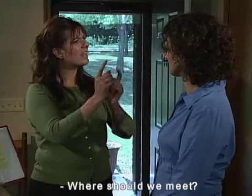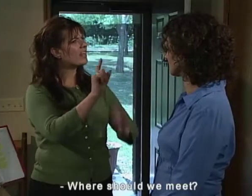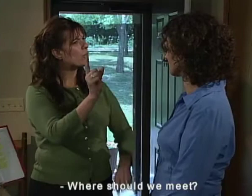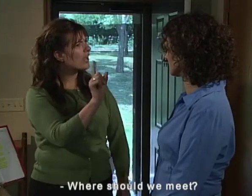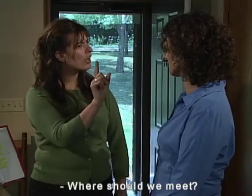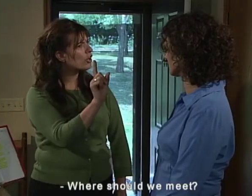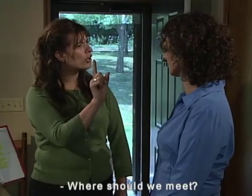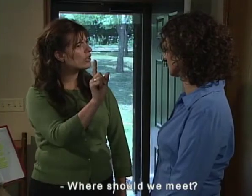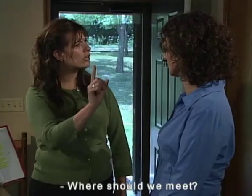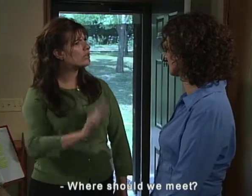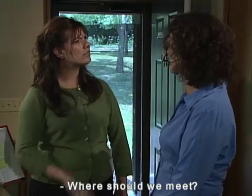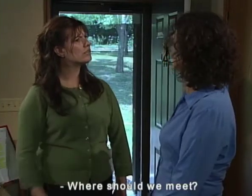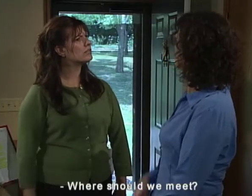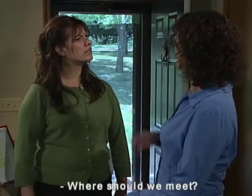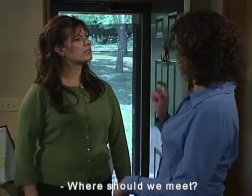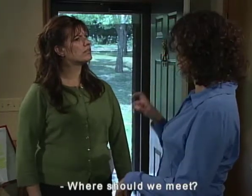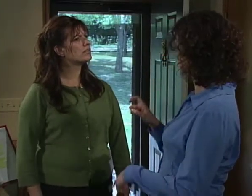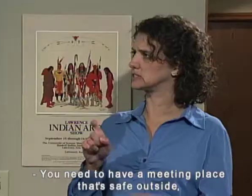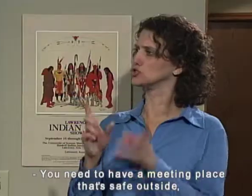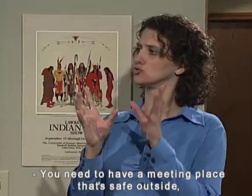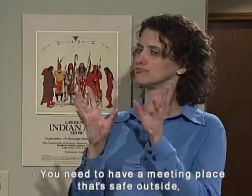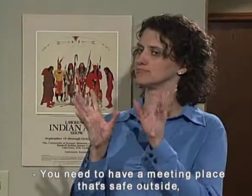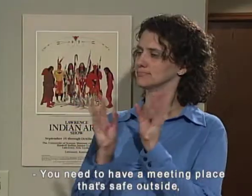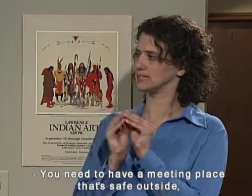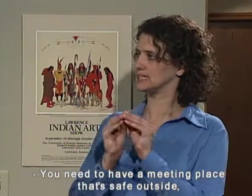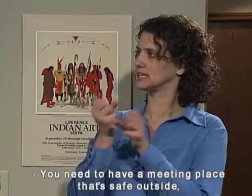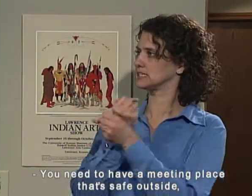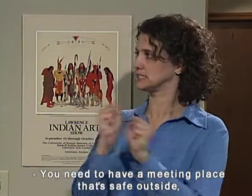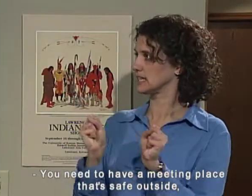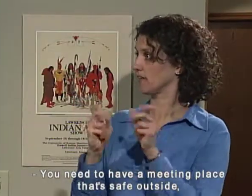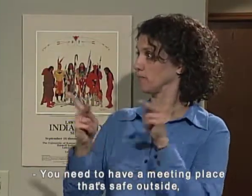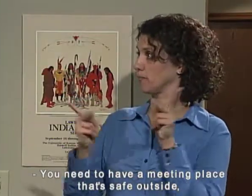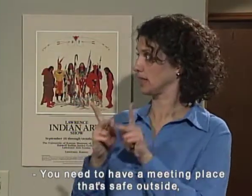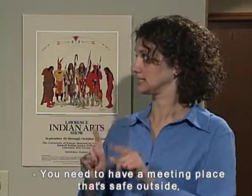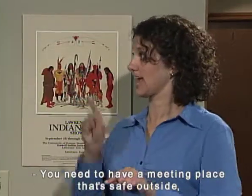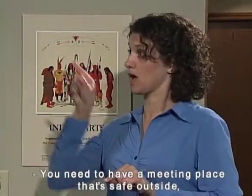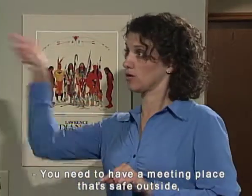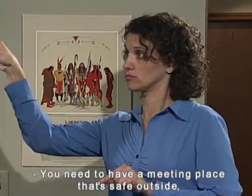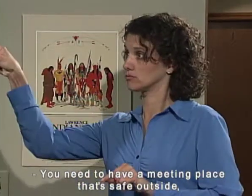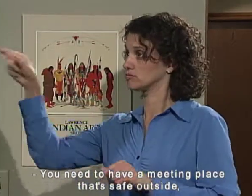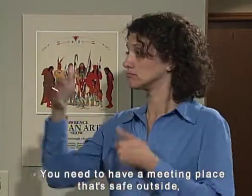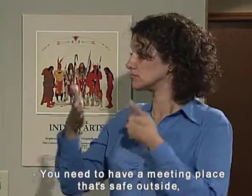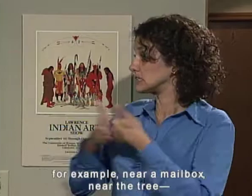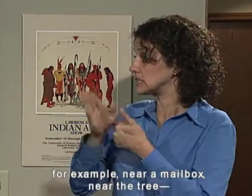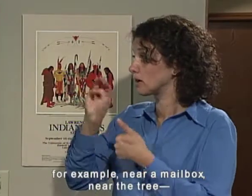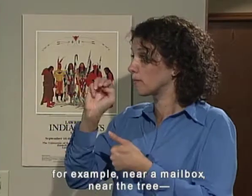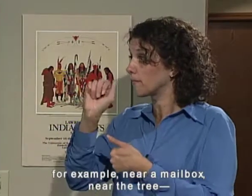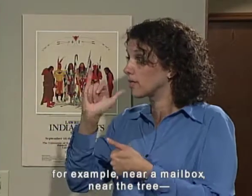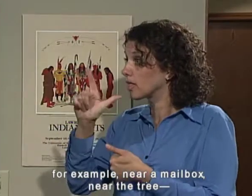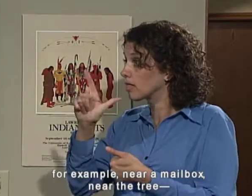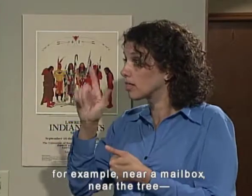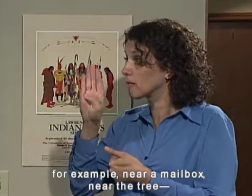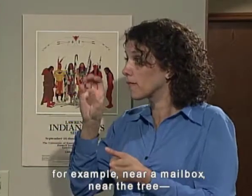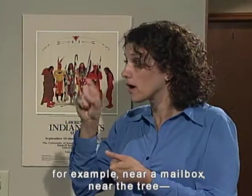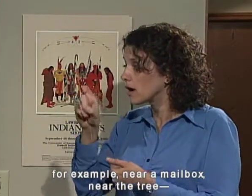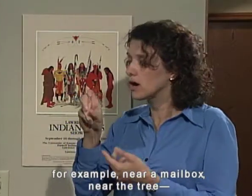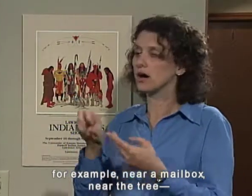Where should we meet? You need to have a meeting place that's safe, outside. For example, near a mailbox, near